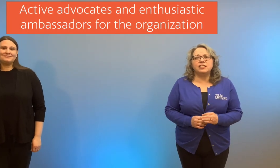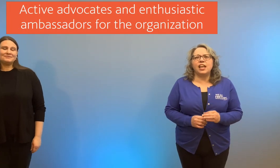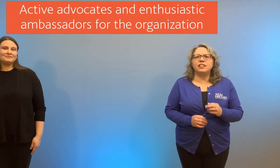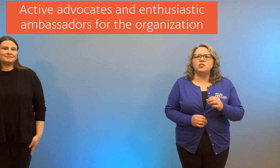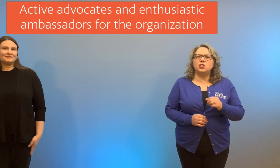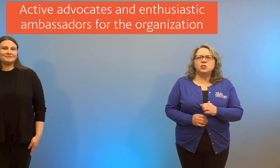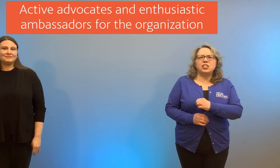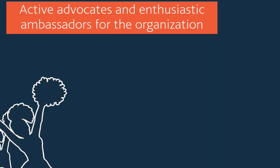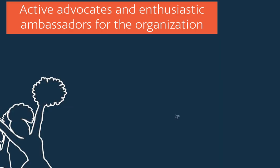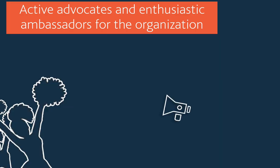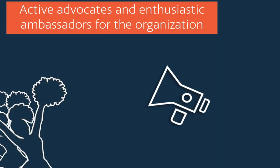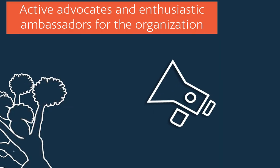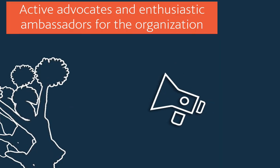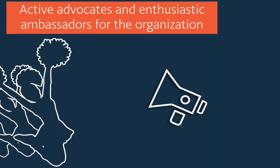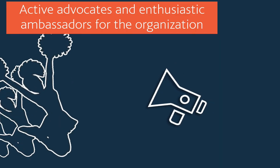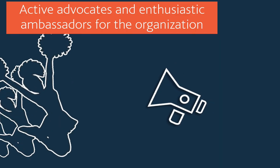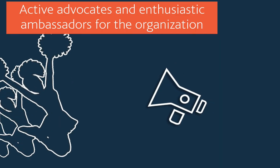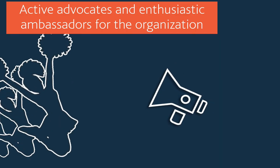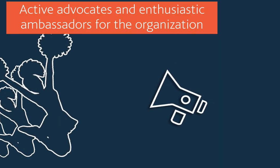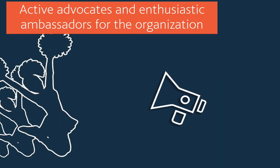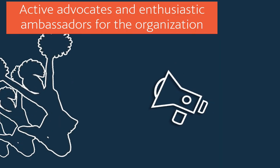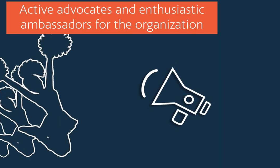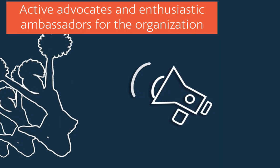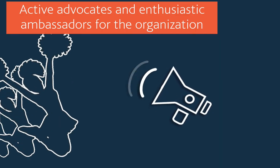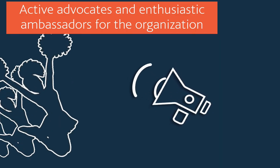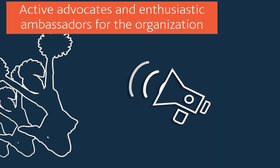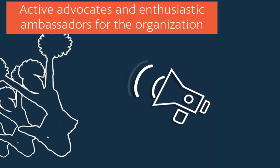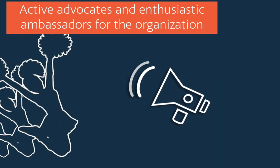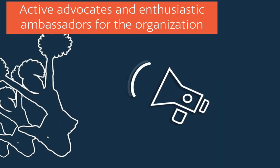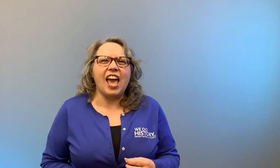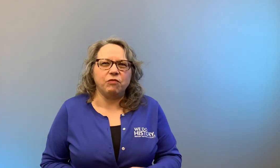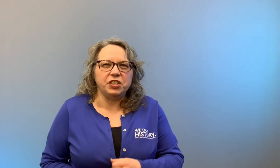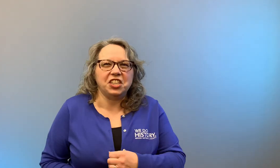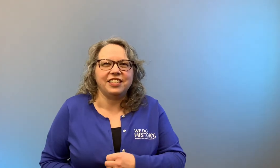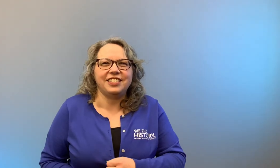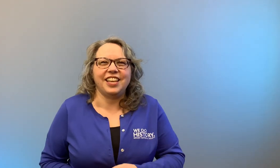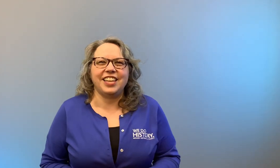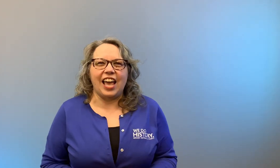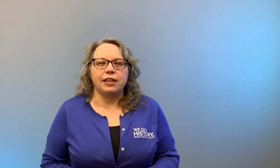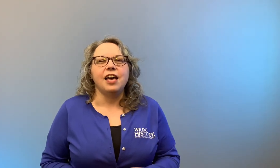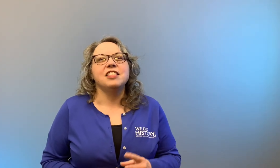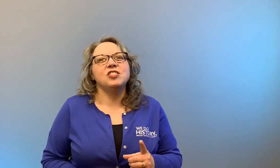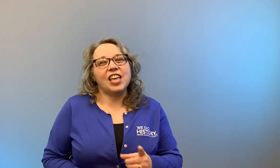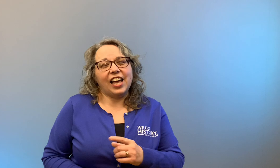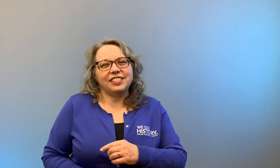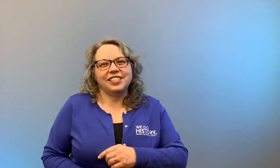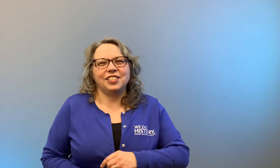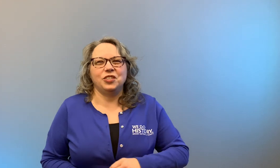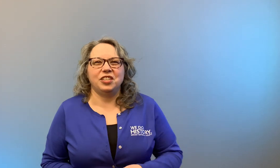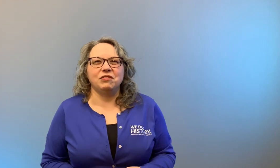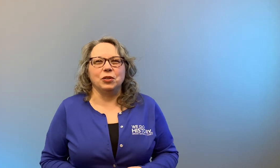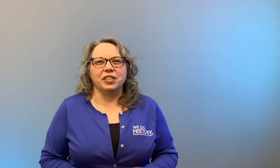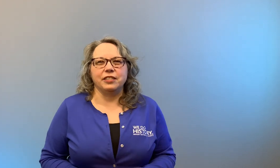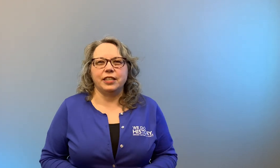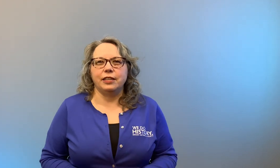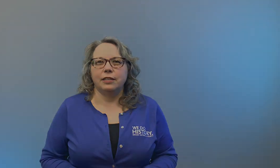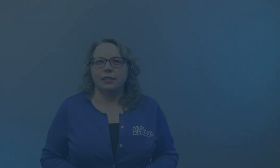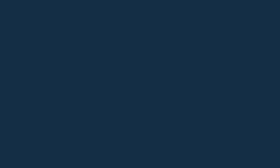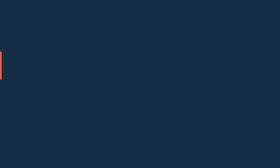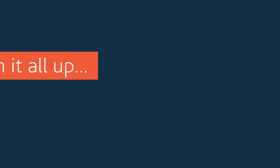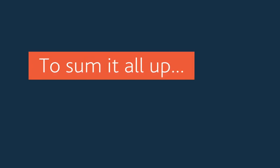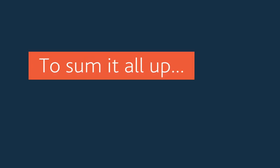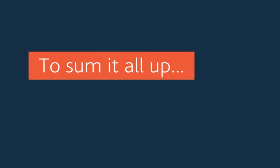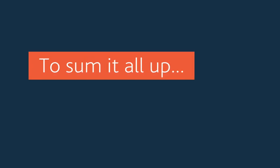advocates and enthusiastic ambassadors for the organization and the community every chance they get. That's the duty of loyalty.